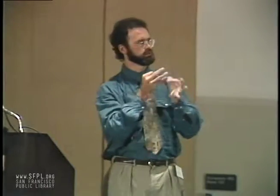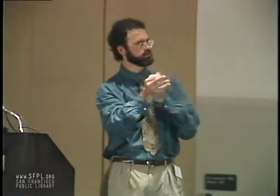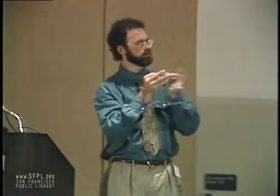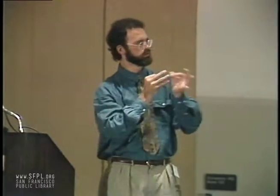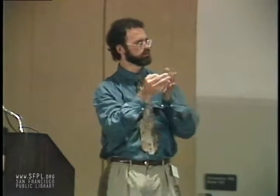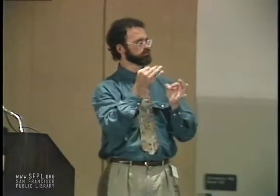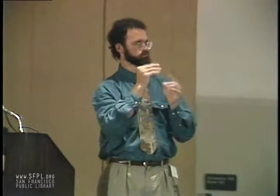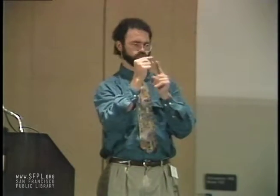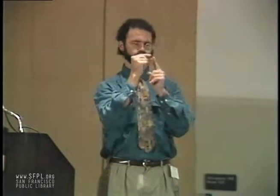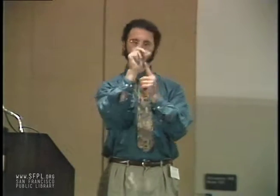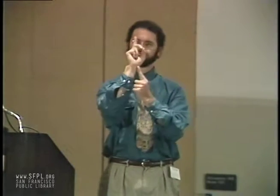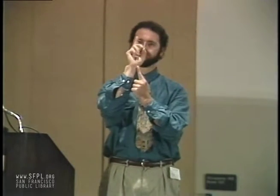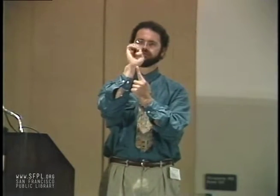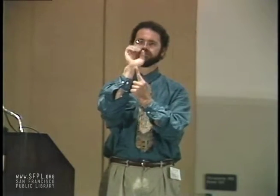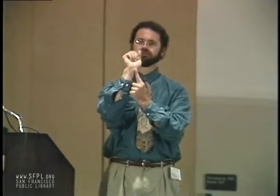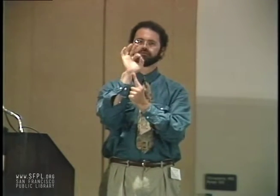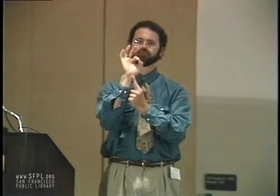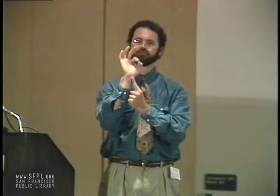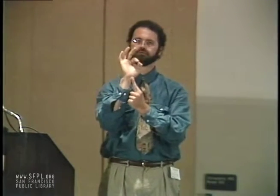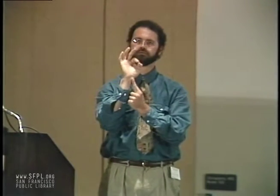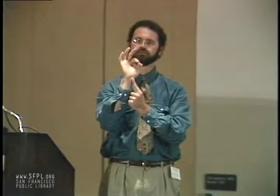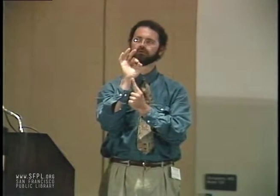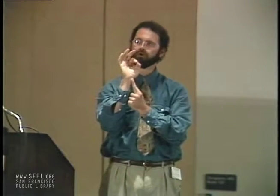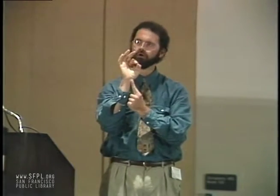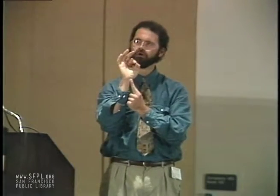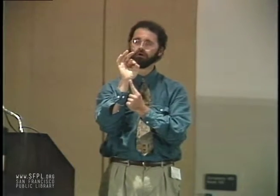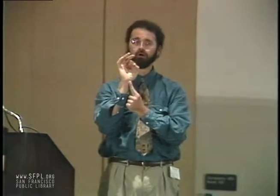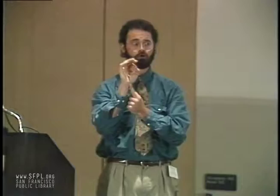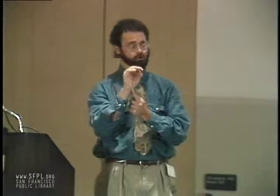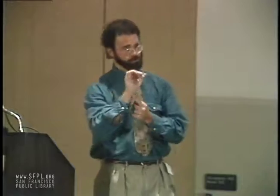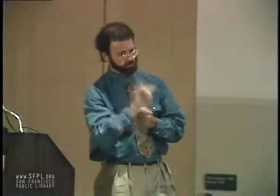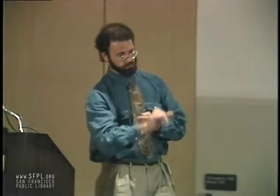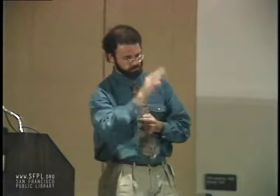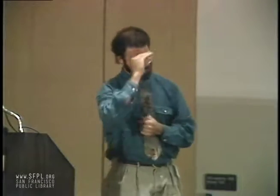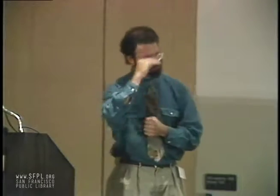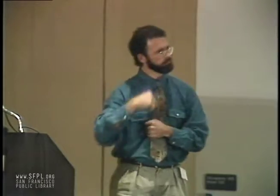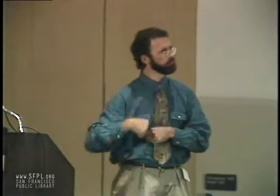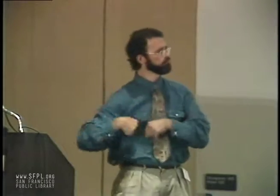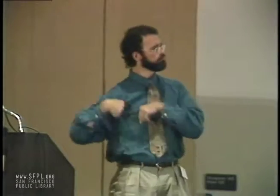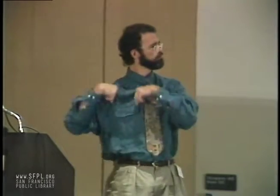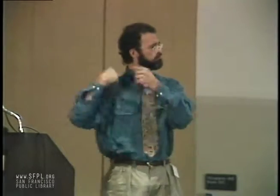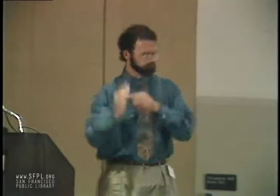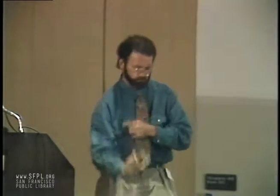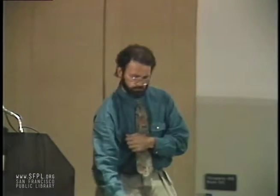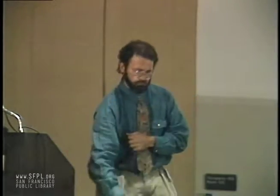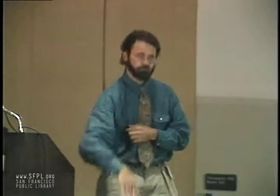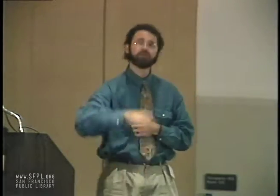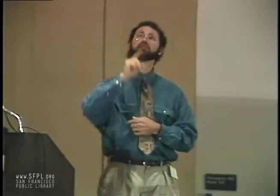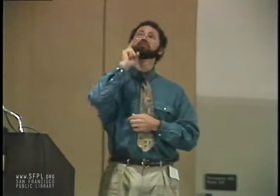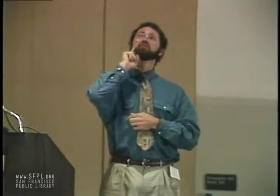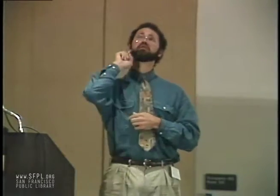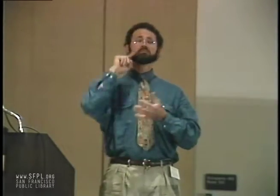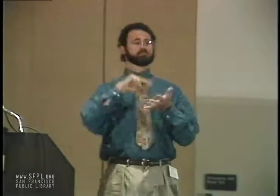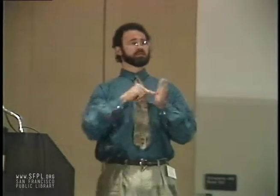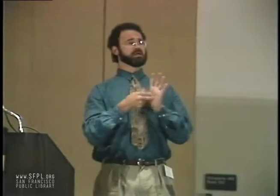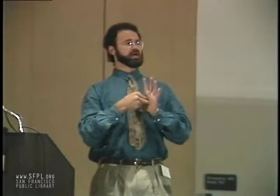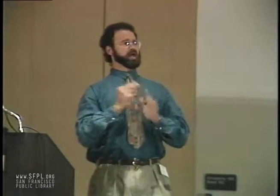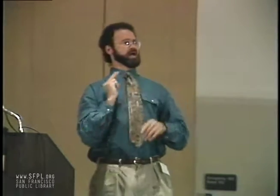And for the first time in his life, he experienced the word deaf. All along, the boy had